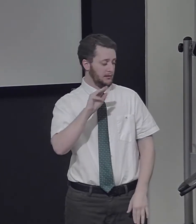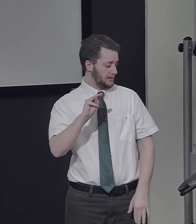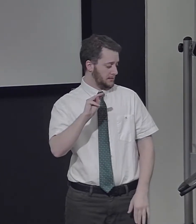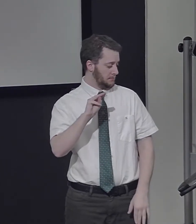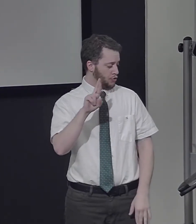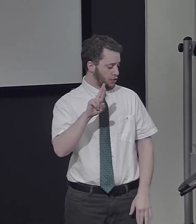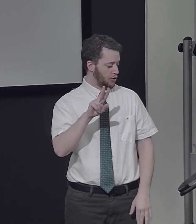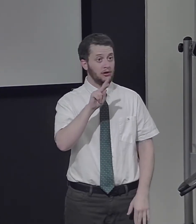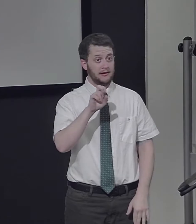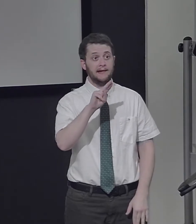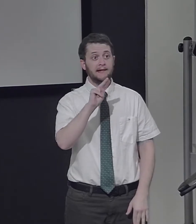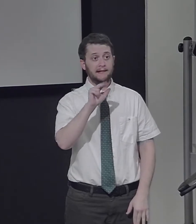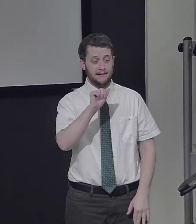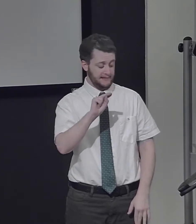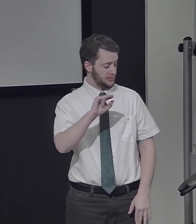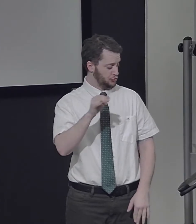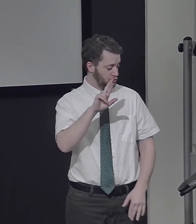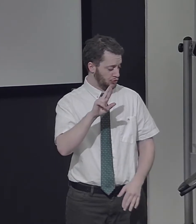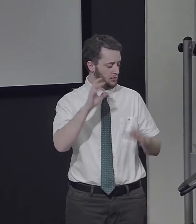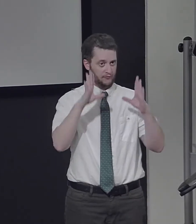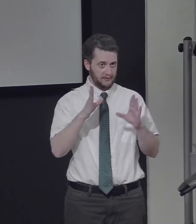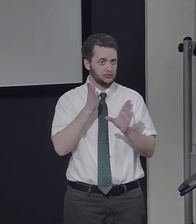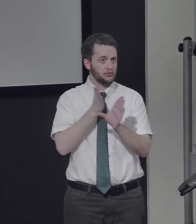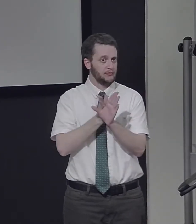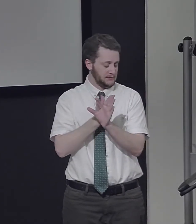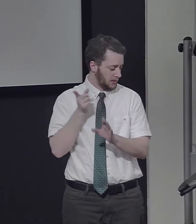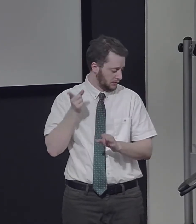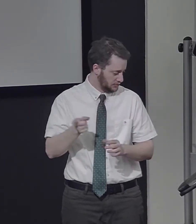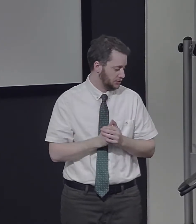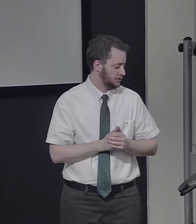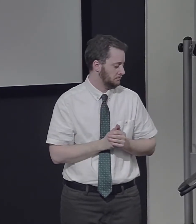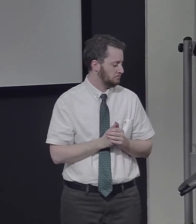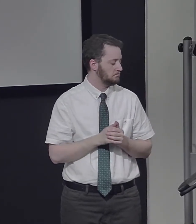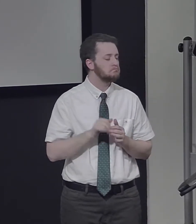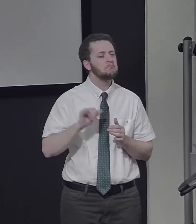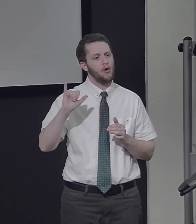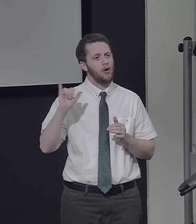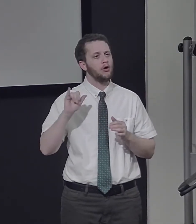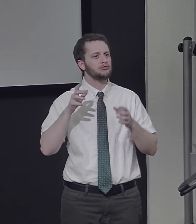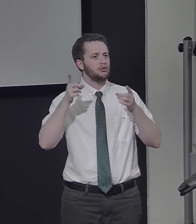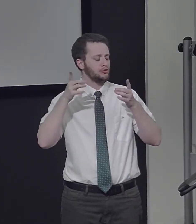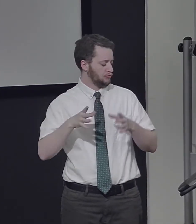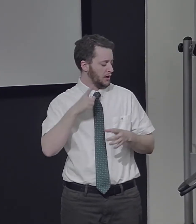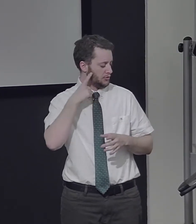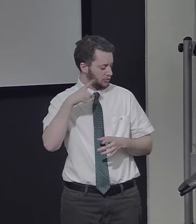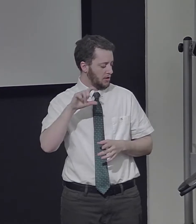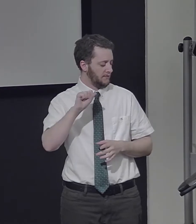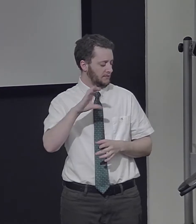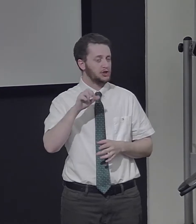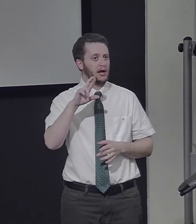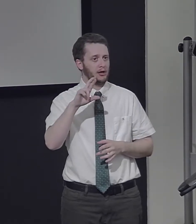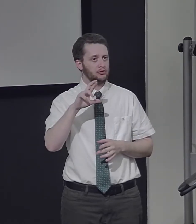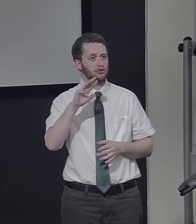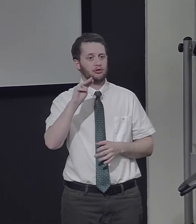a William R. Keenan Jr. Professor of Psychology at Harvard University